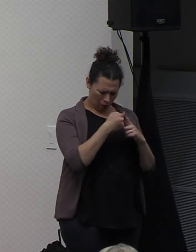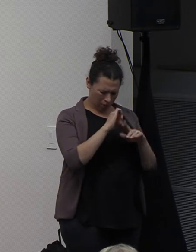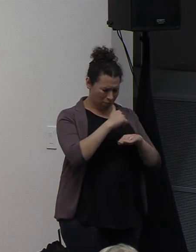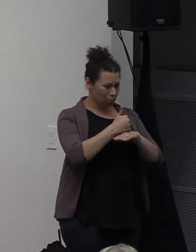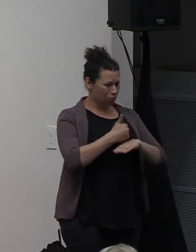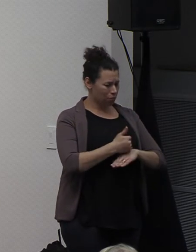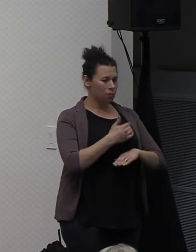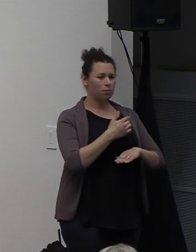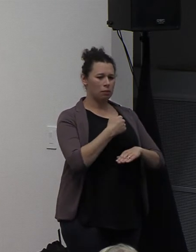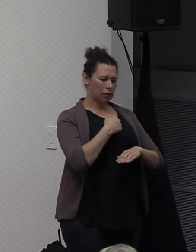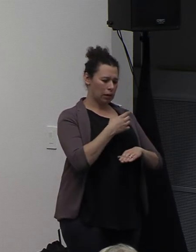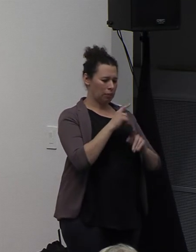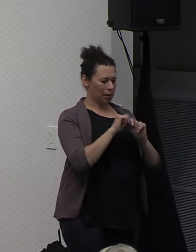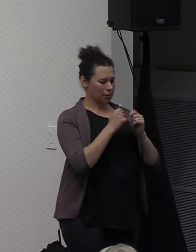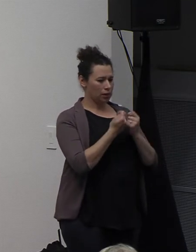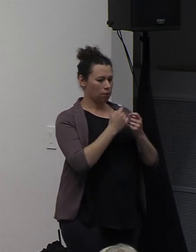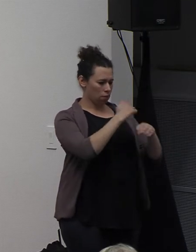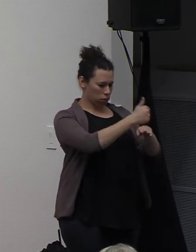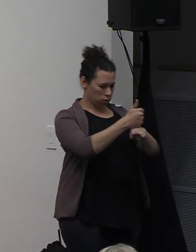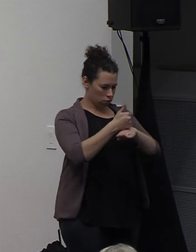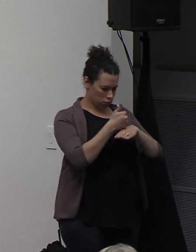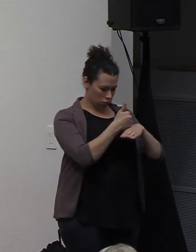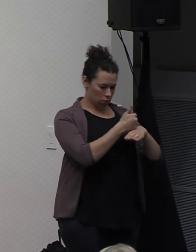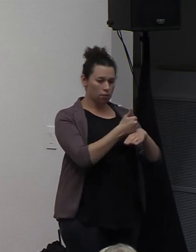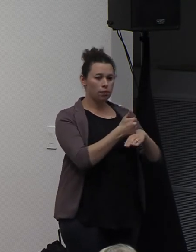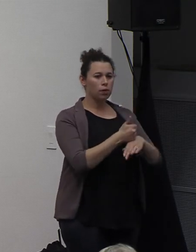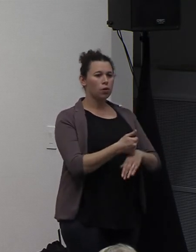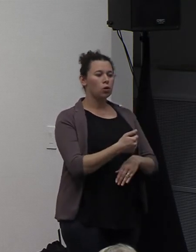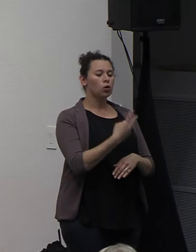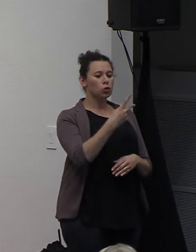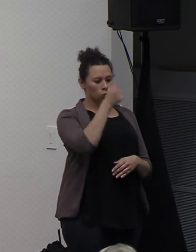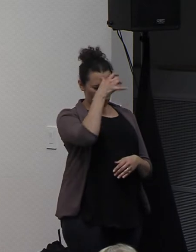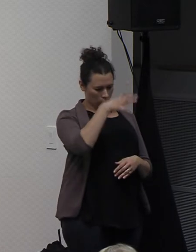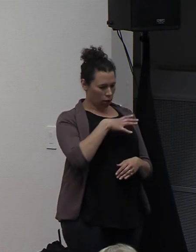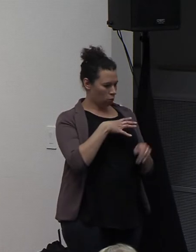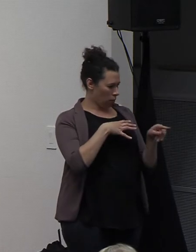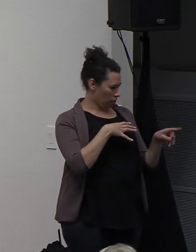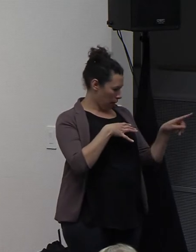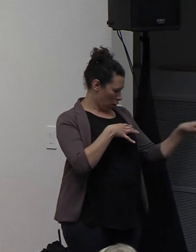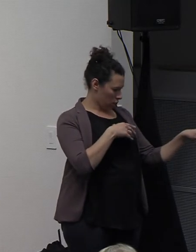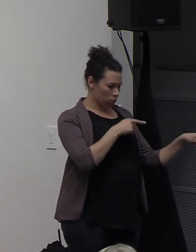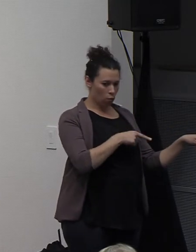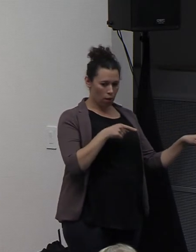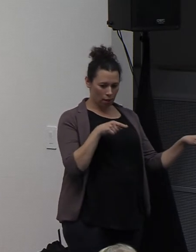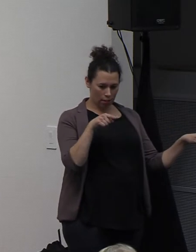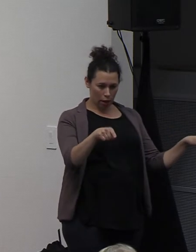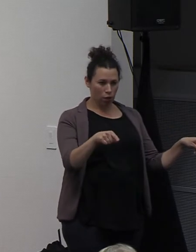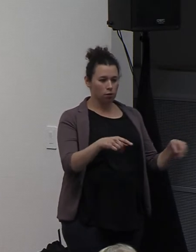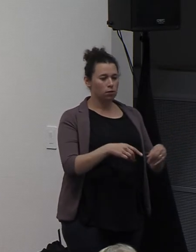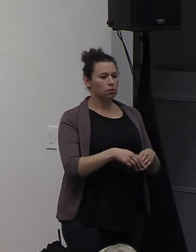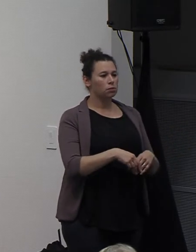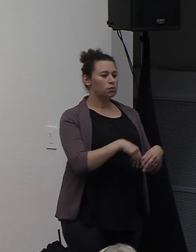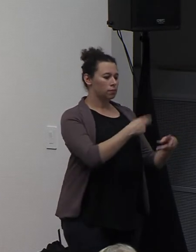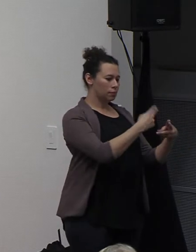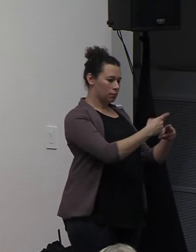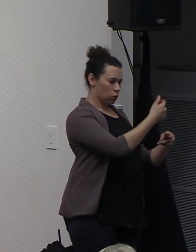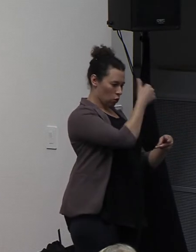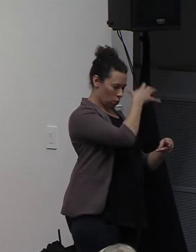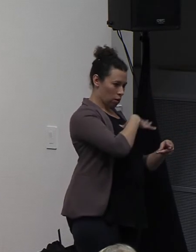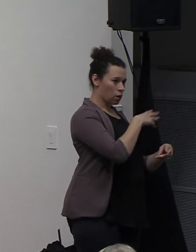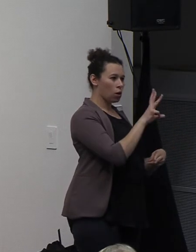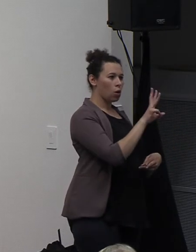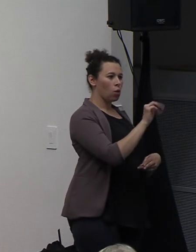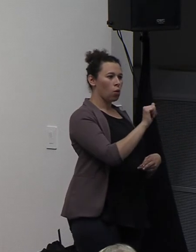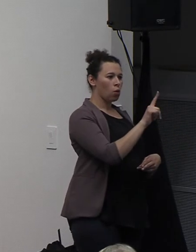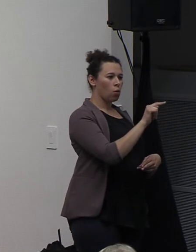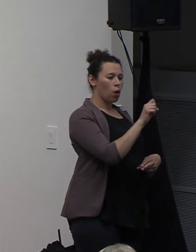my team, I put two guys, one guy there and one guy there. The name of the one guy is